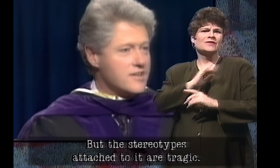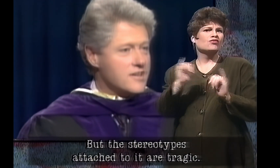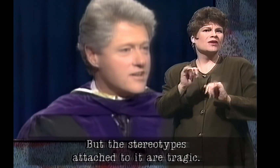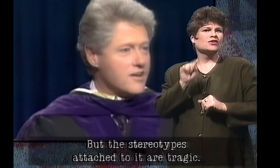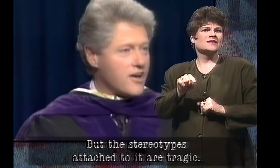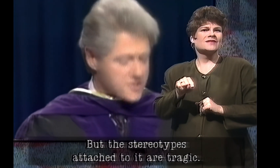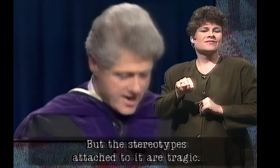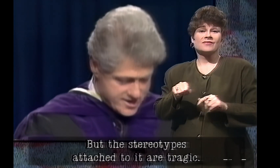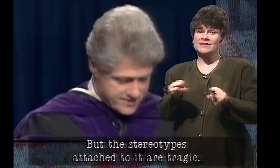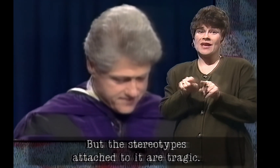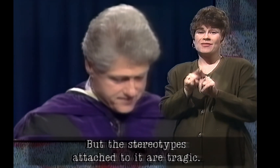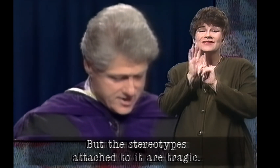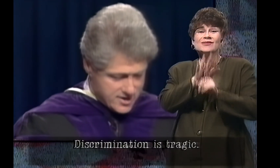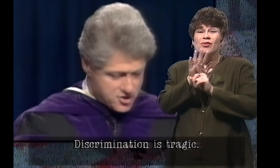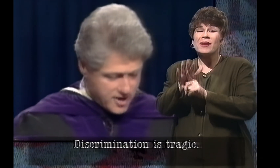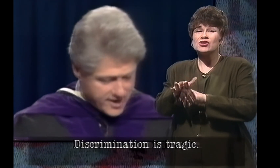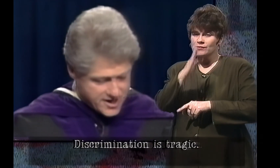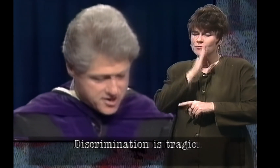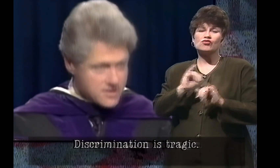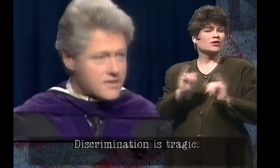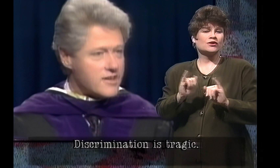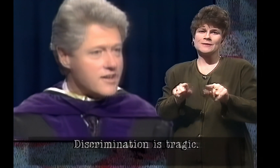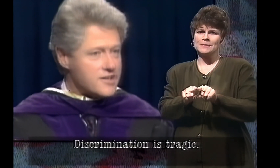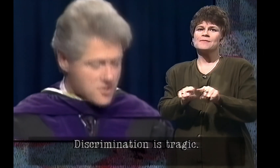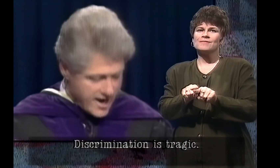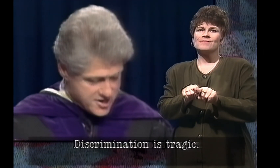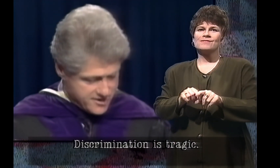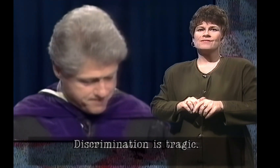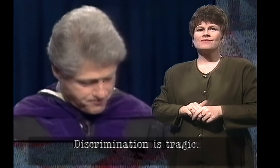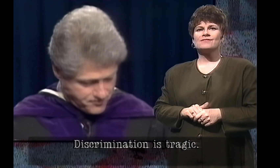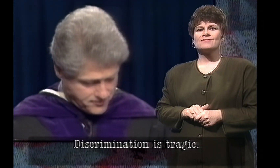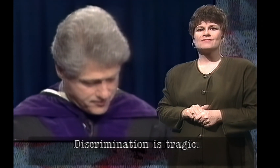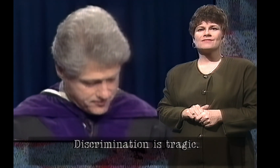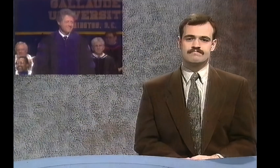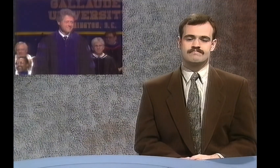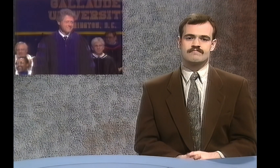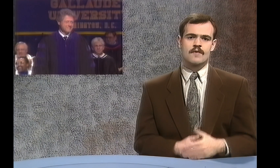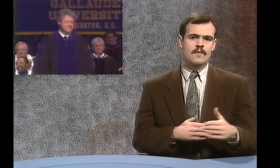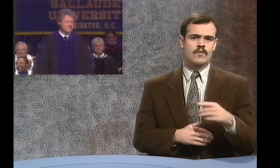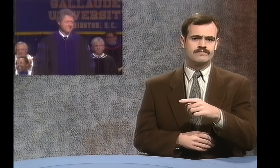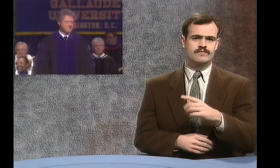it are tragic. Discrimination is tragic.